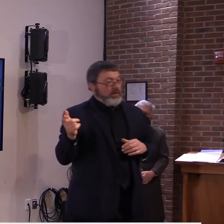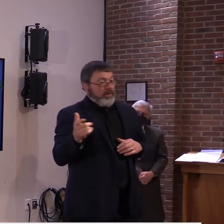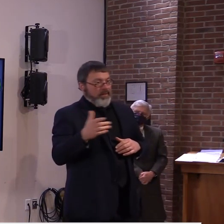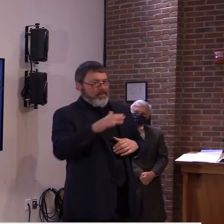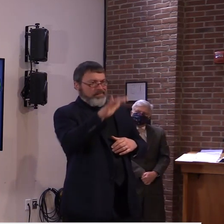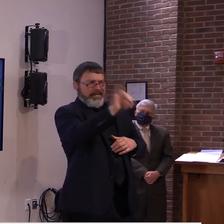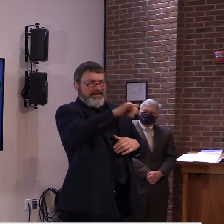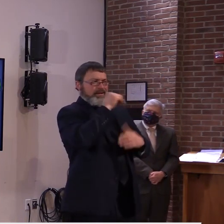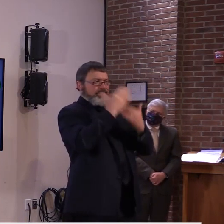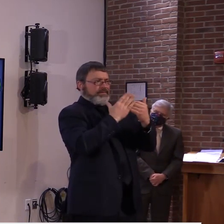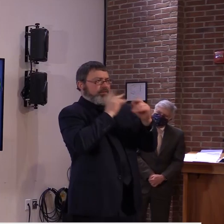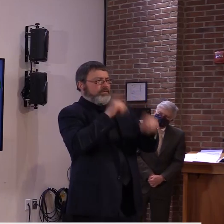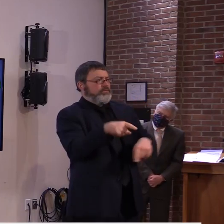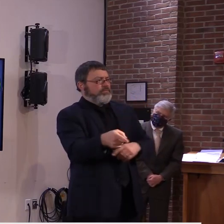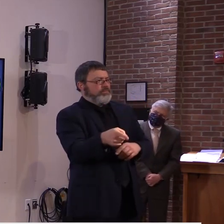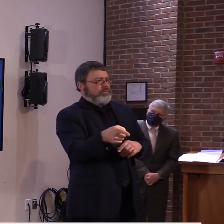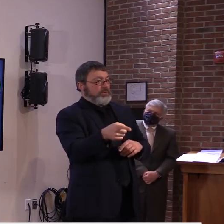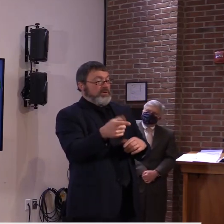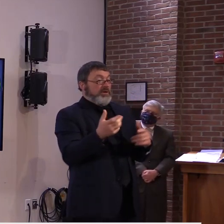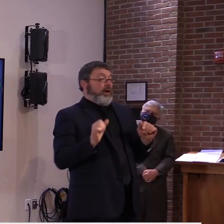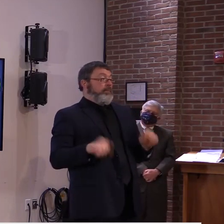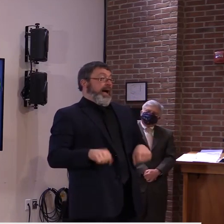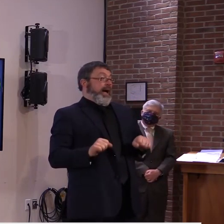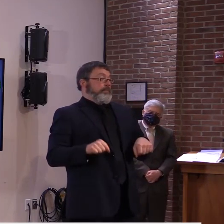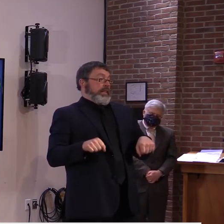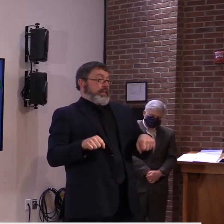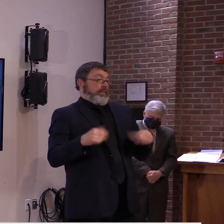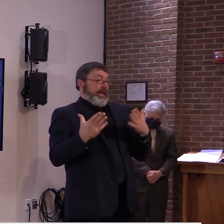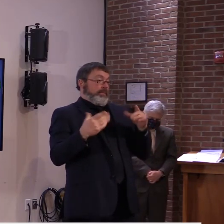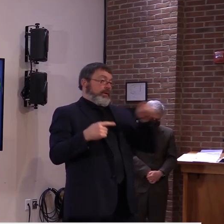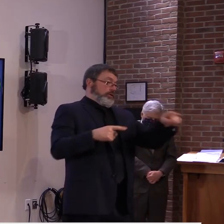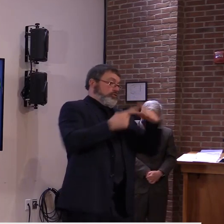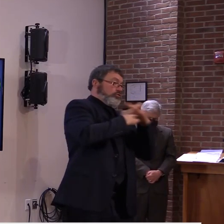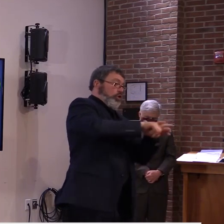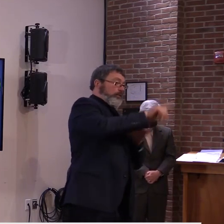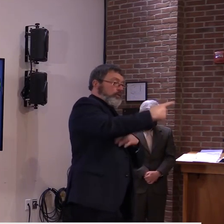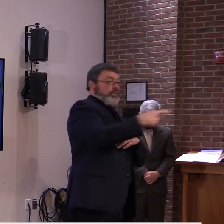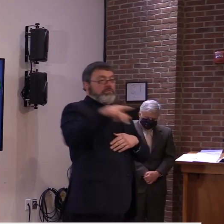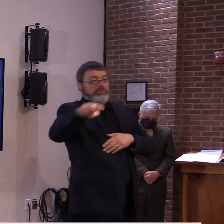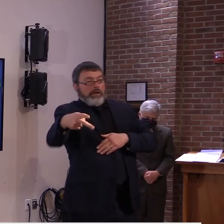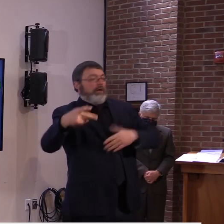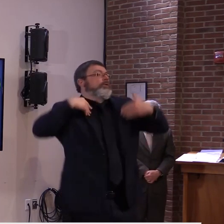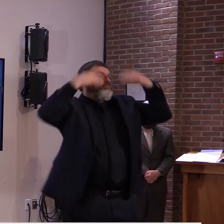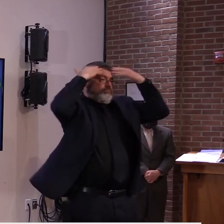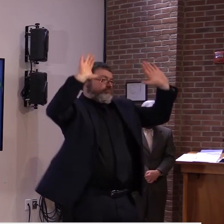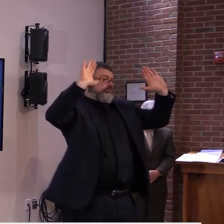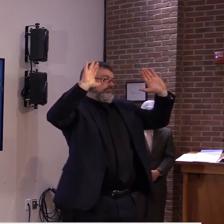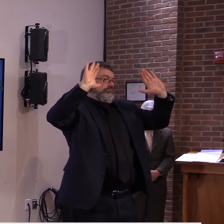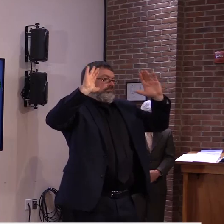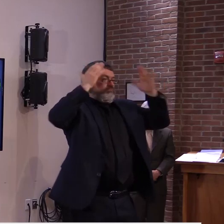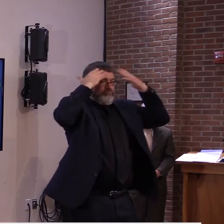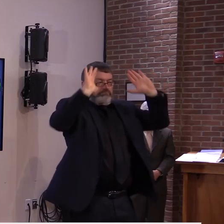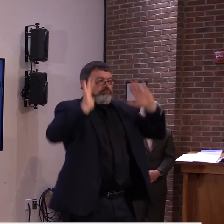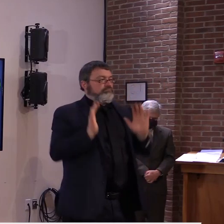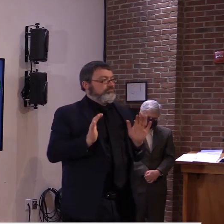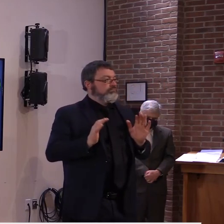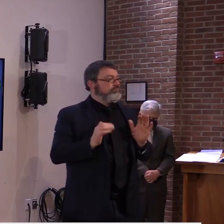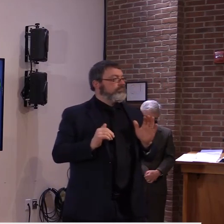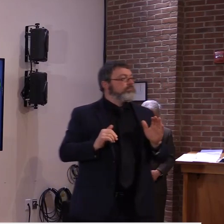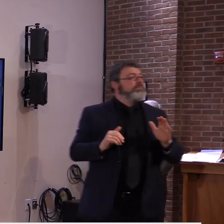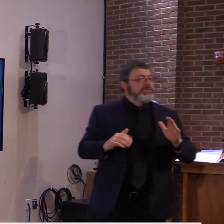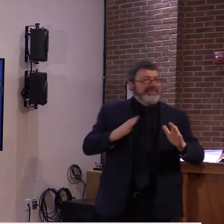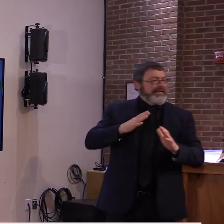sports resuming at the same time, or do you think that they might be stepped back at different times? It could possibly, yeah. Andrew,